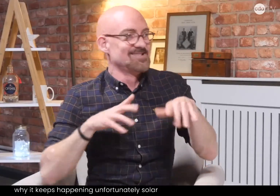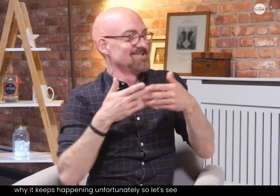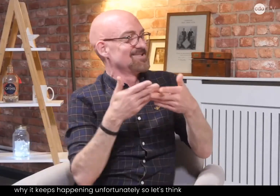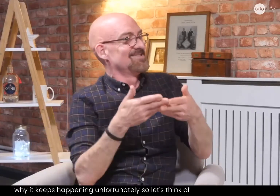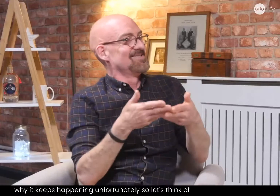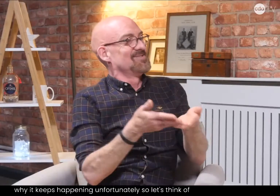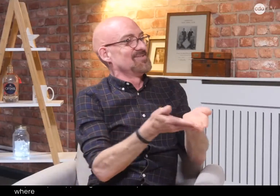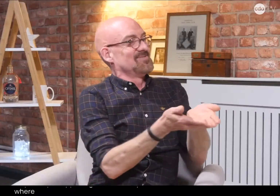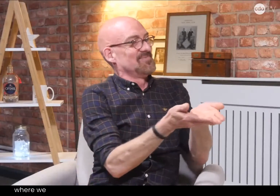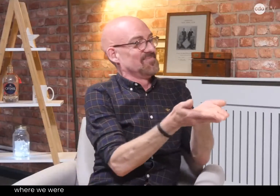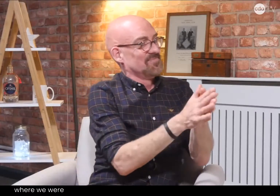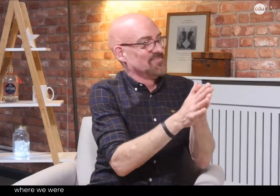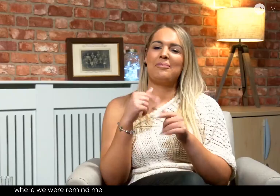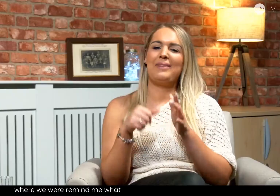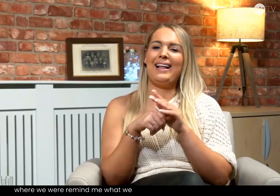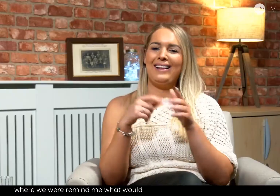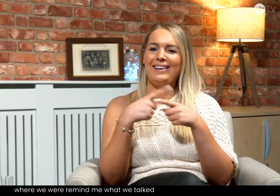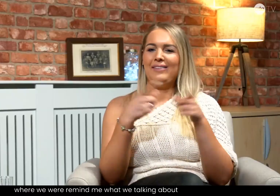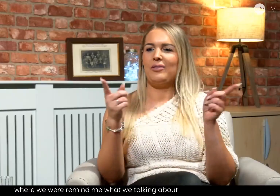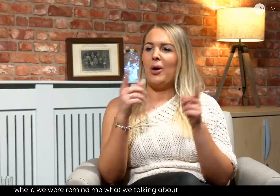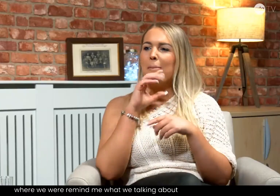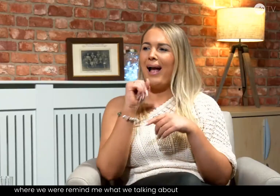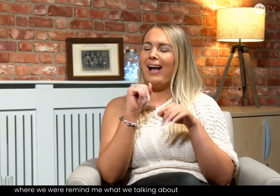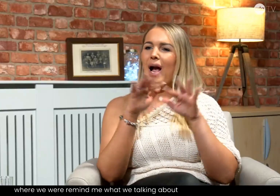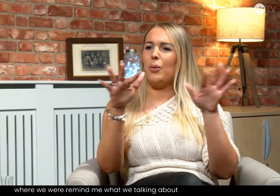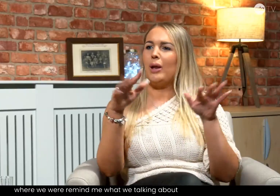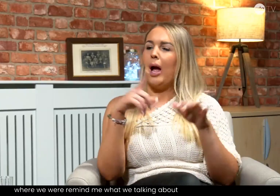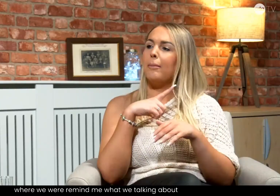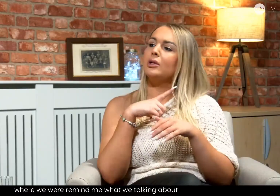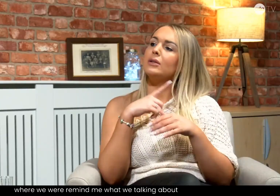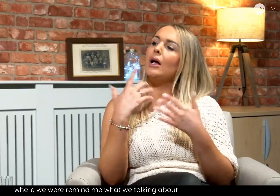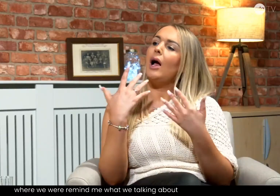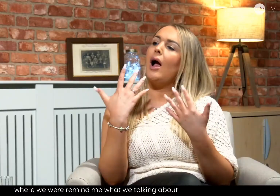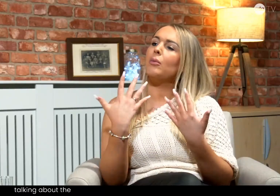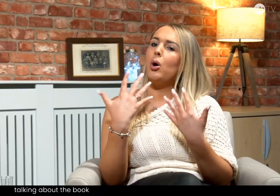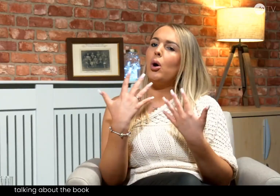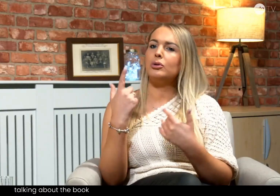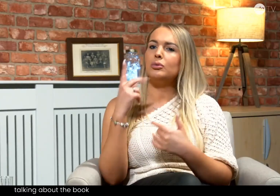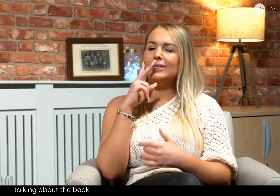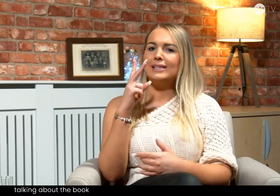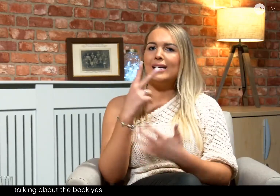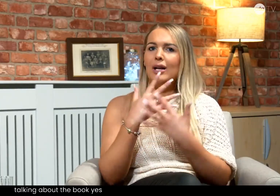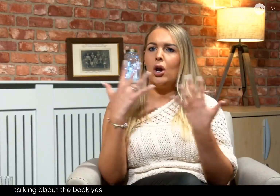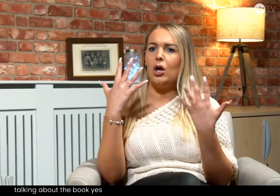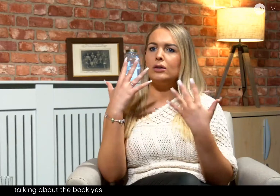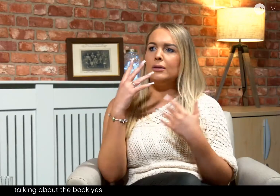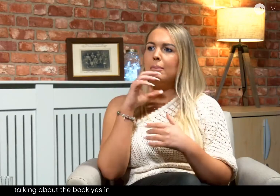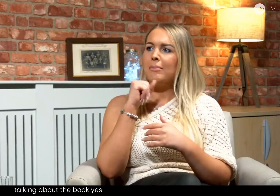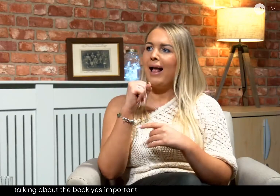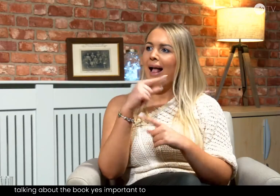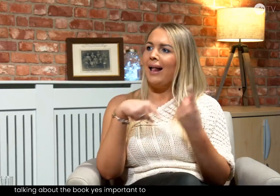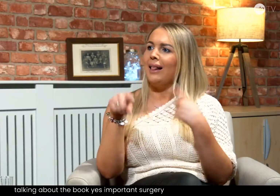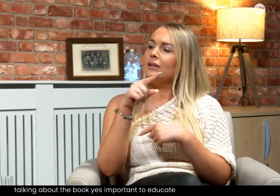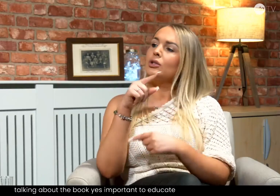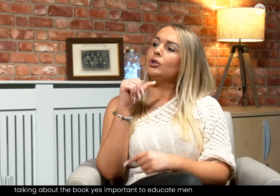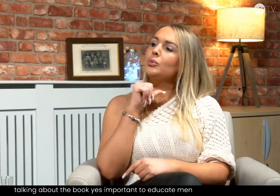we were talking about. Oh, I remember. We were talking about the book. Yes. Important to educate men out there, because we see a lot of men